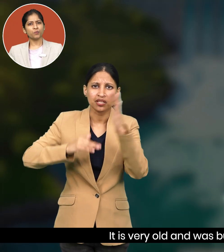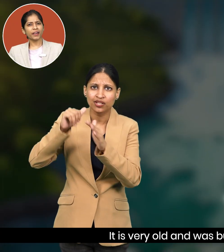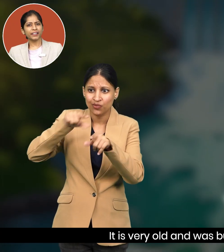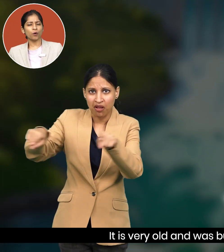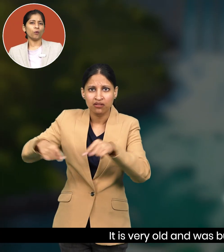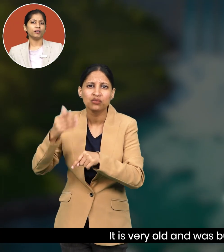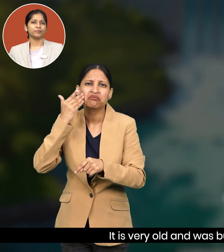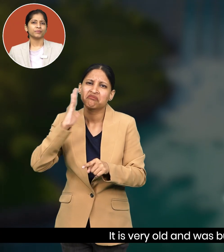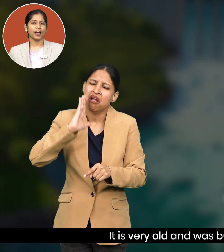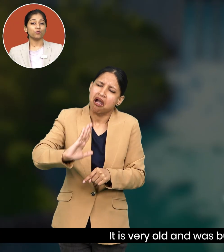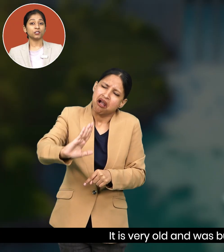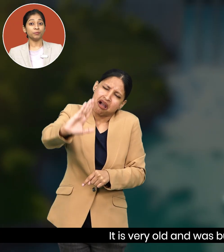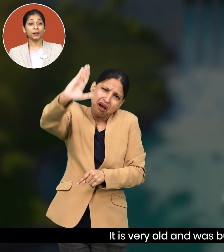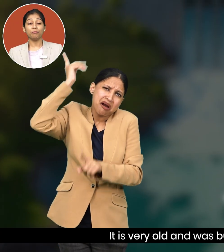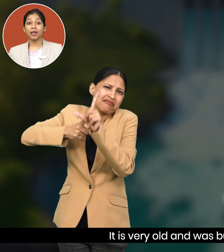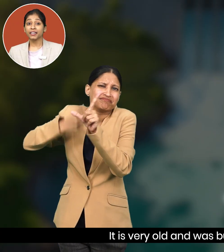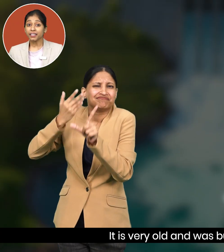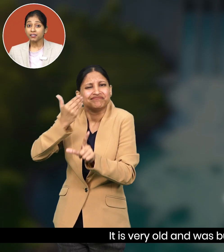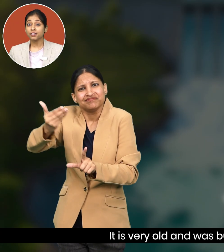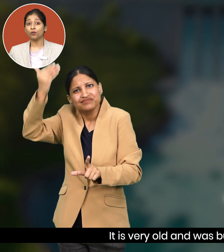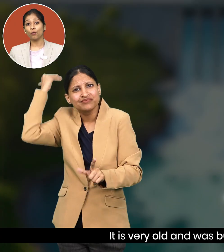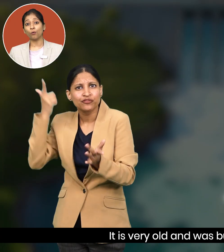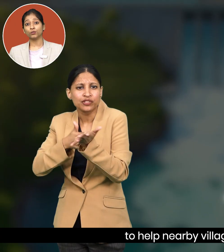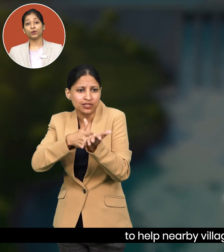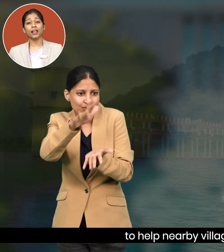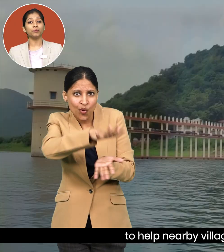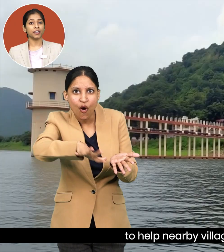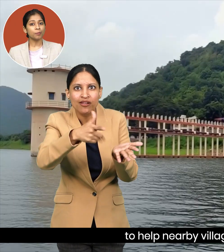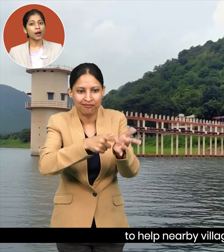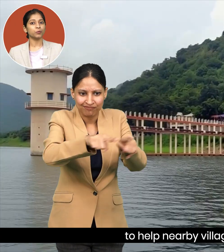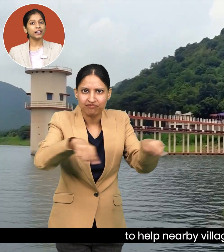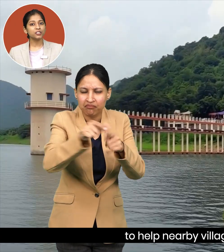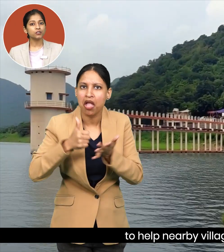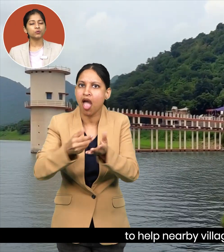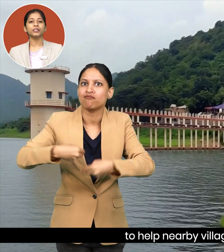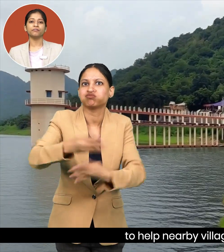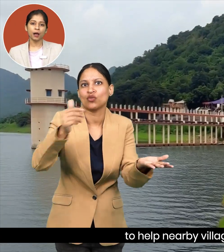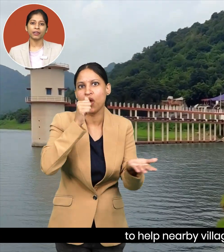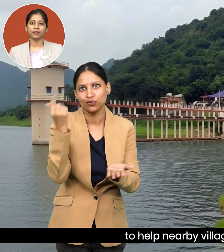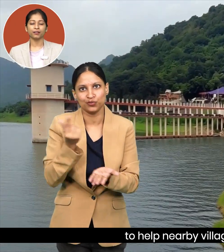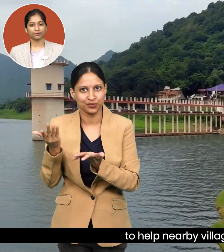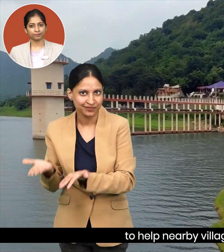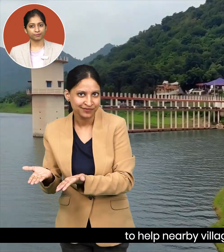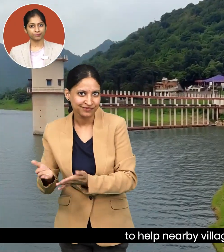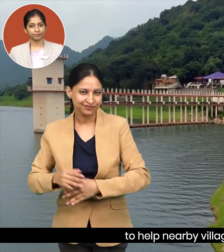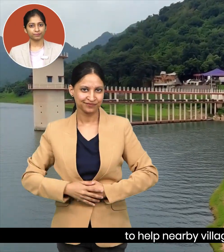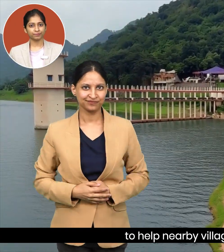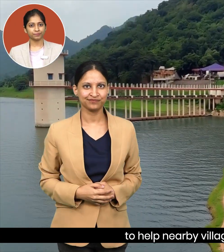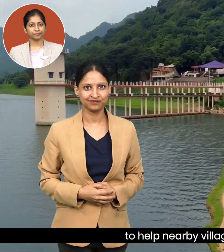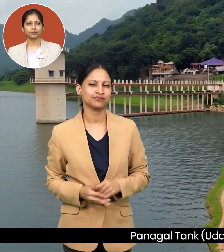It is very old and was built many years ago to help nearby villages with farming.